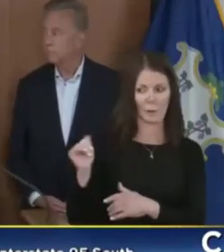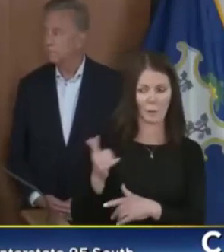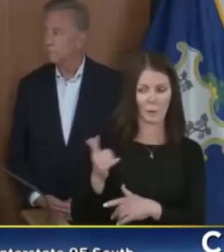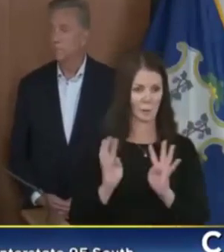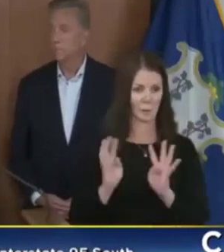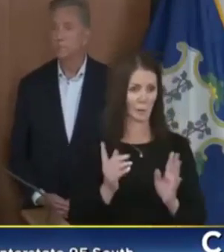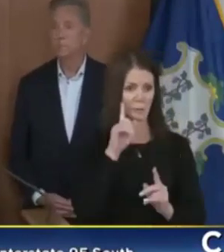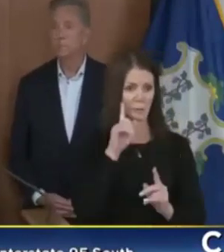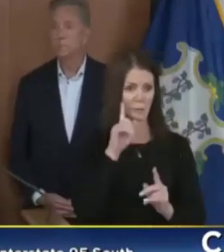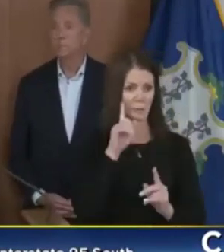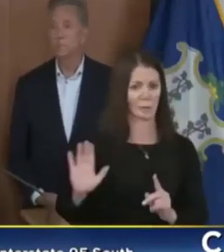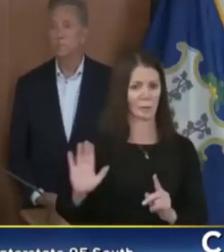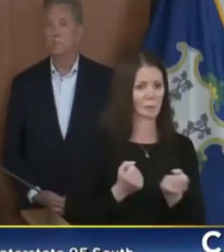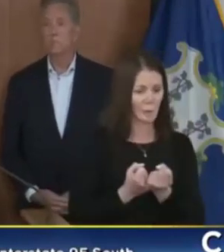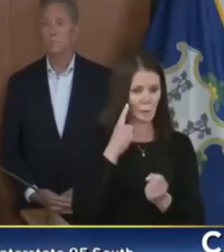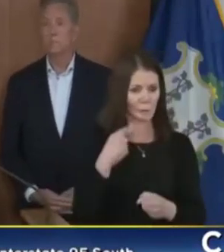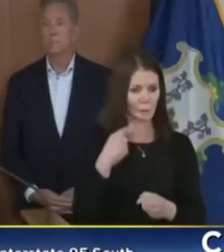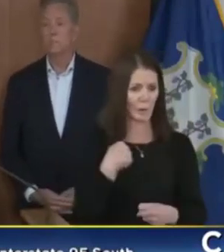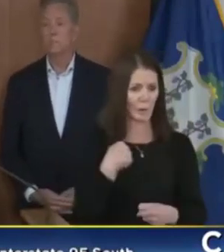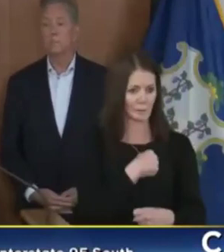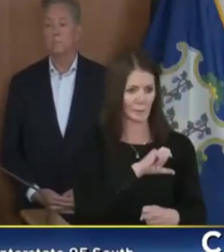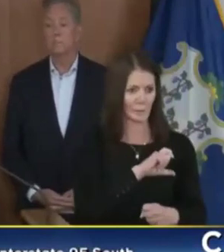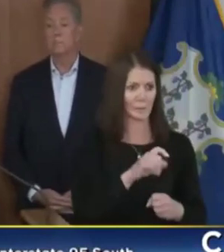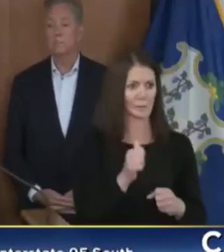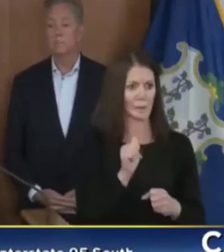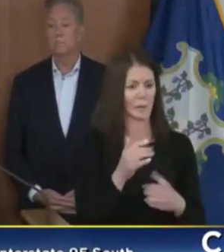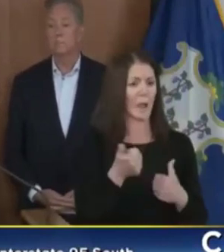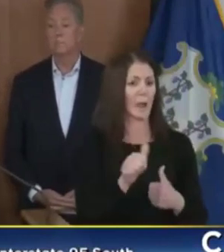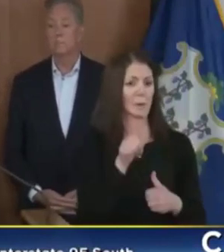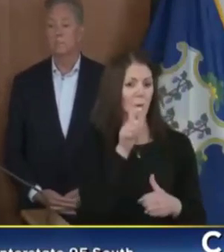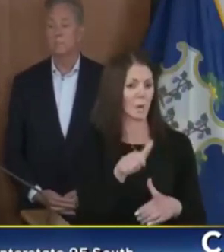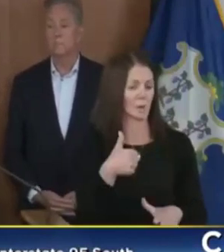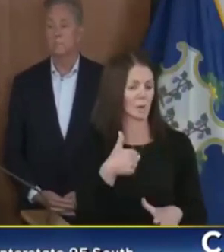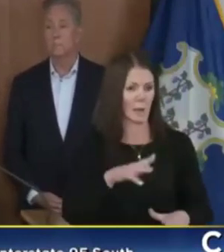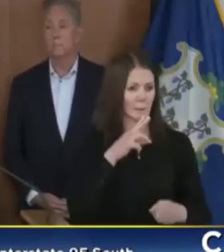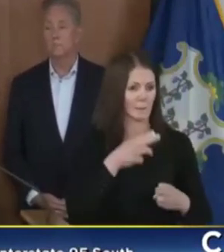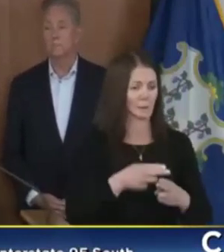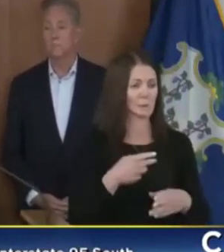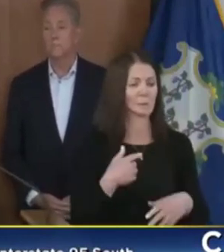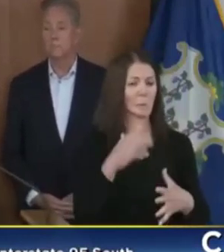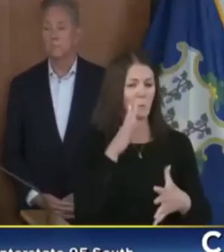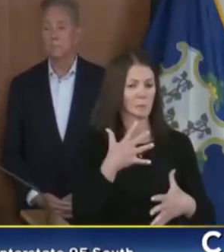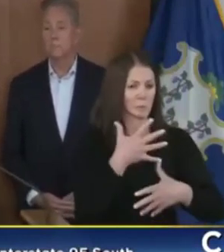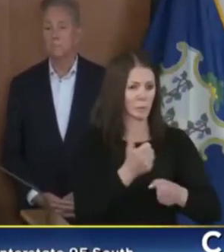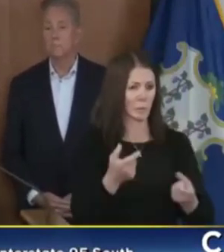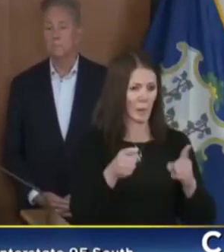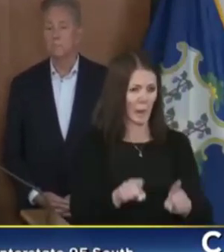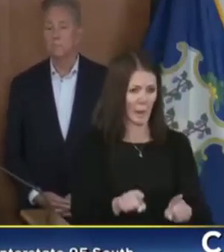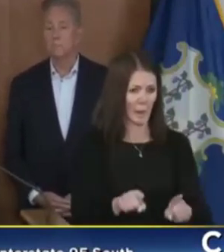Bill Turner for their support through this, and all the others who I haven't mentioned. I'll give you a brief synopsis of what happened today. At